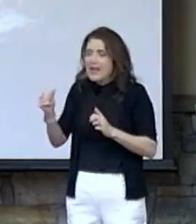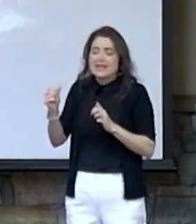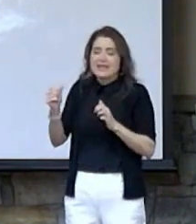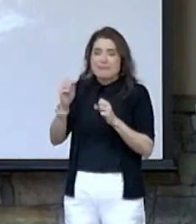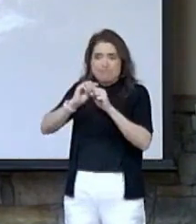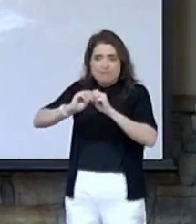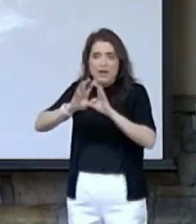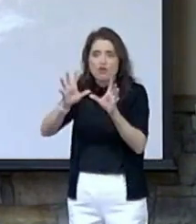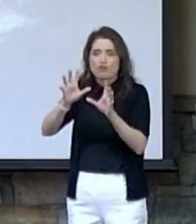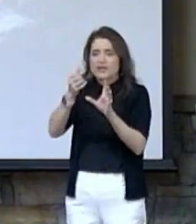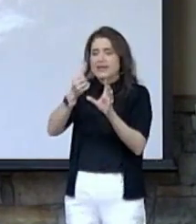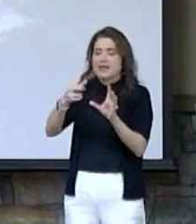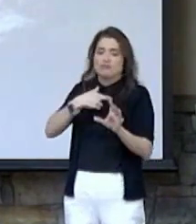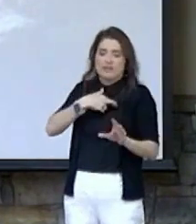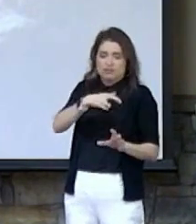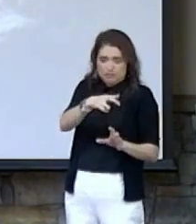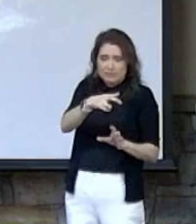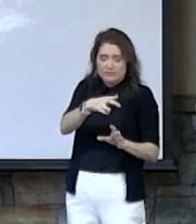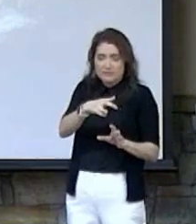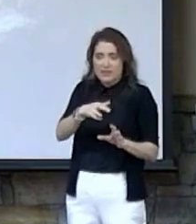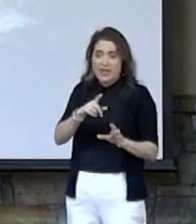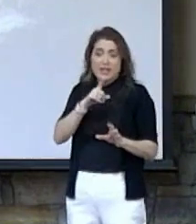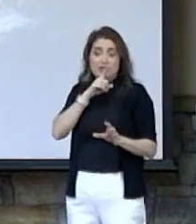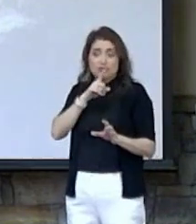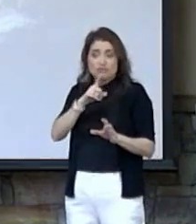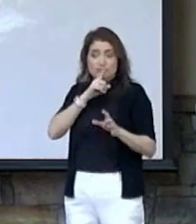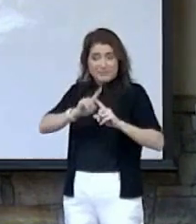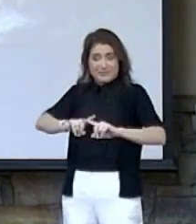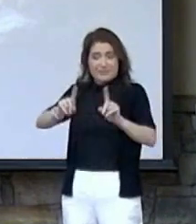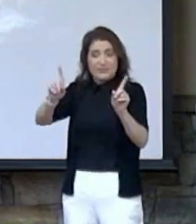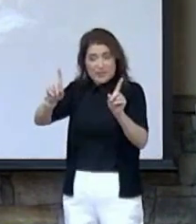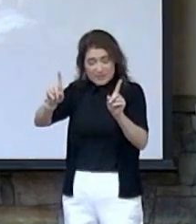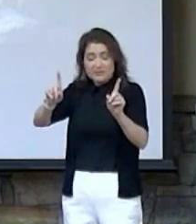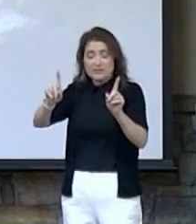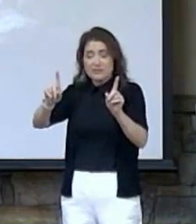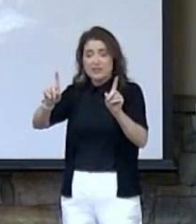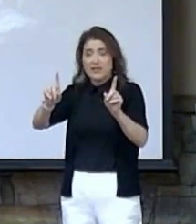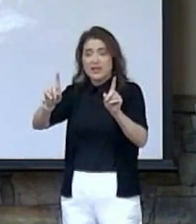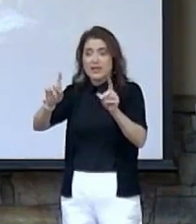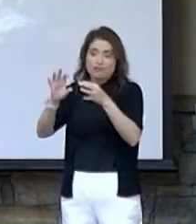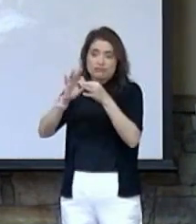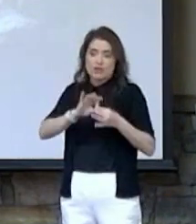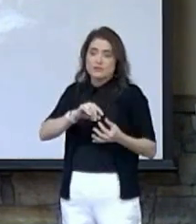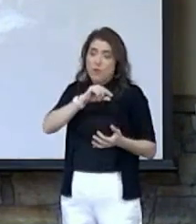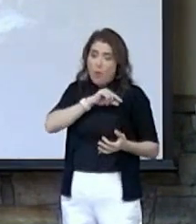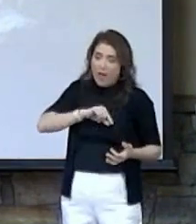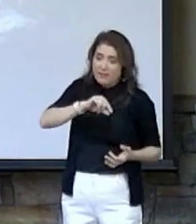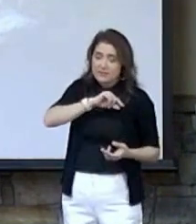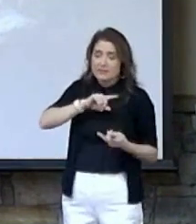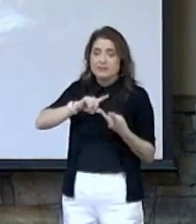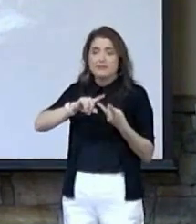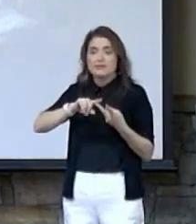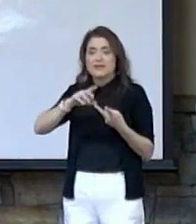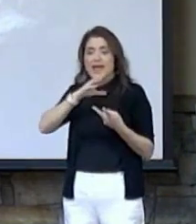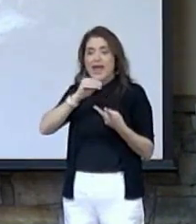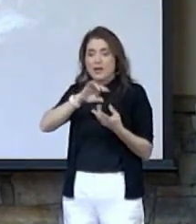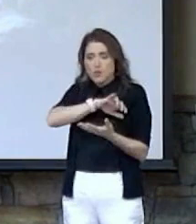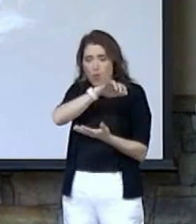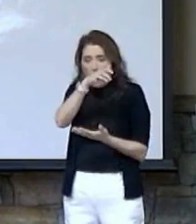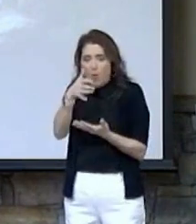any other religion. It's outstandingly different in terms of quality and